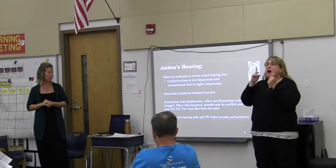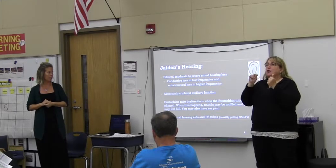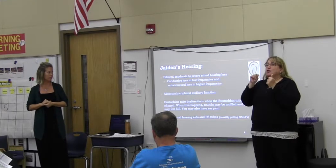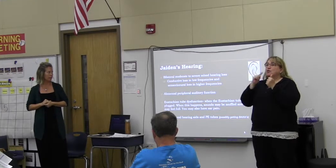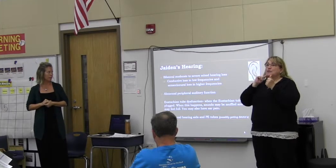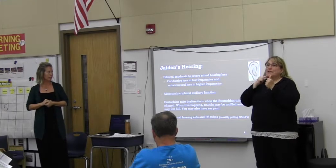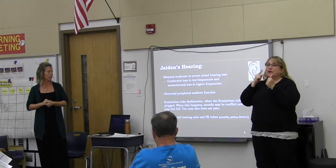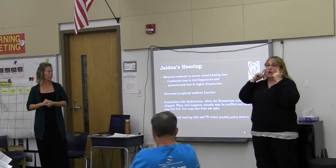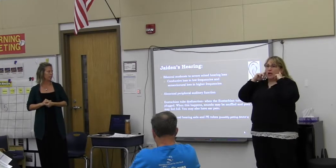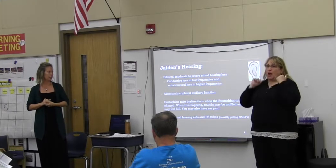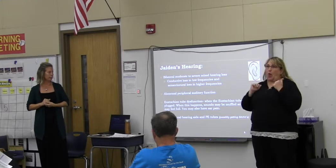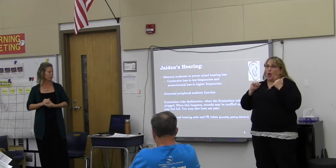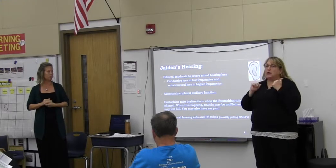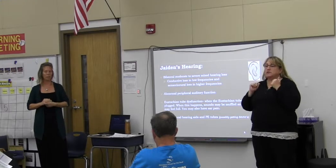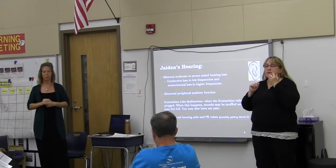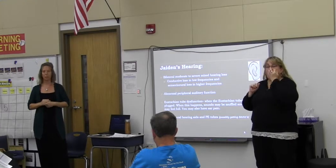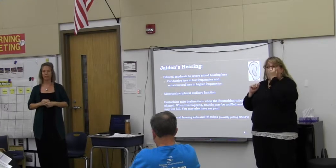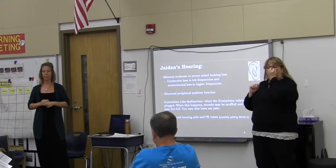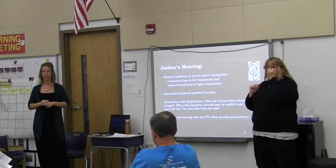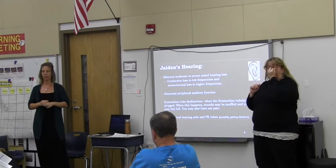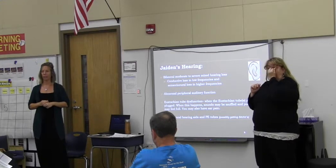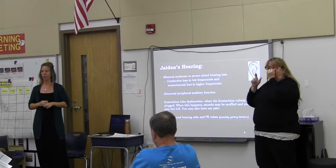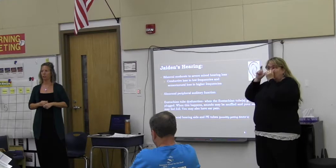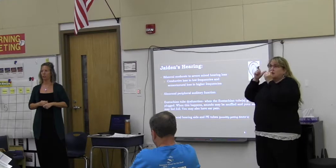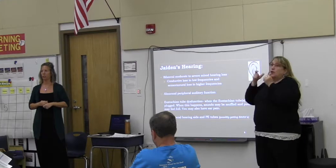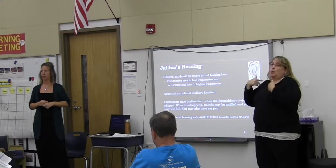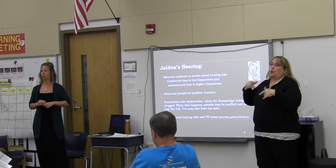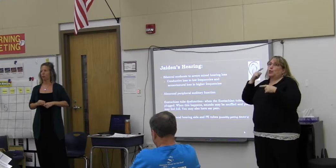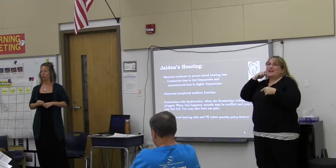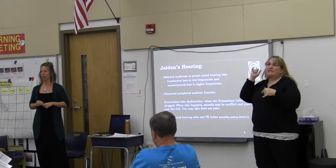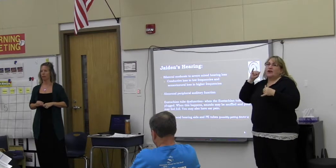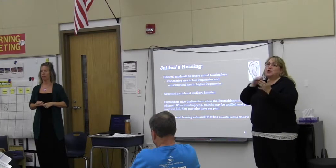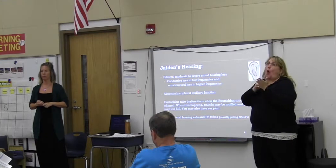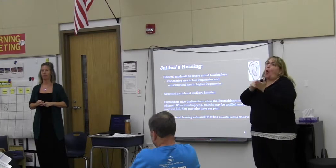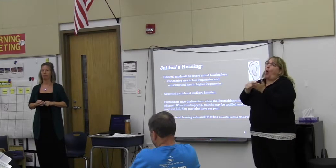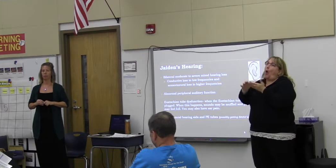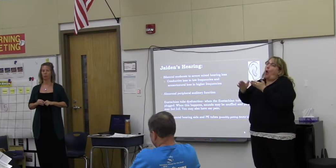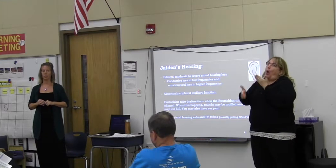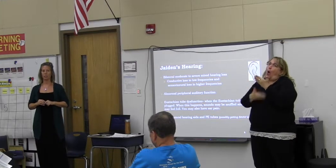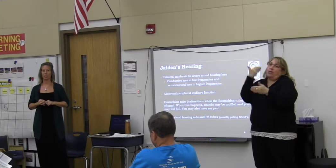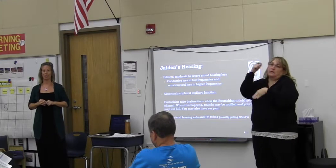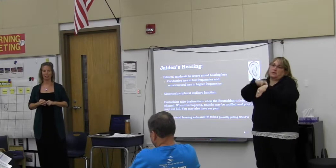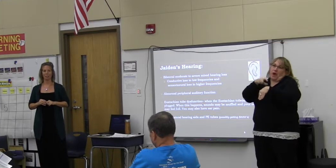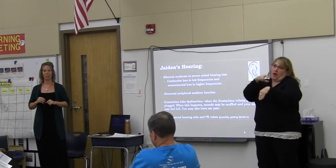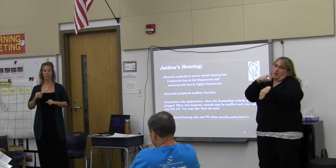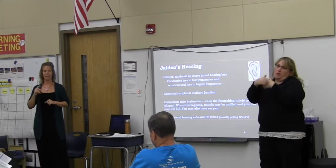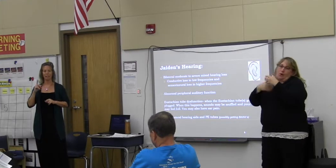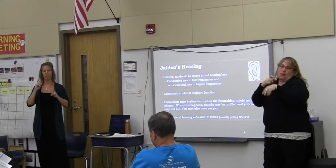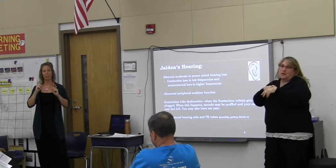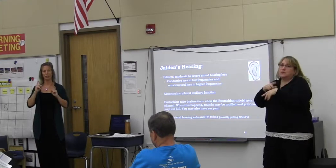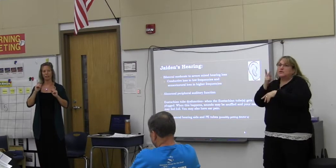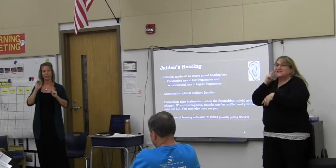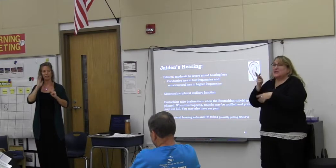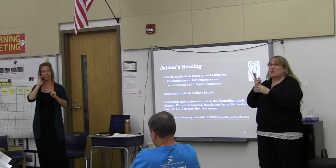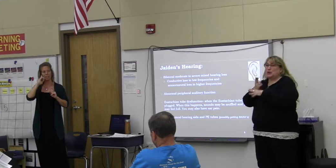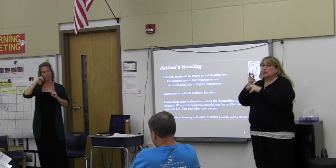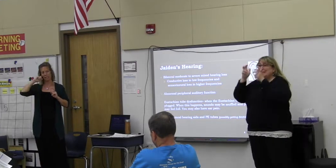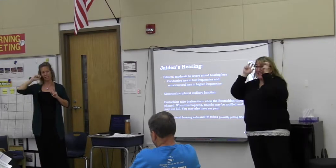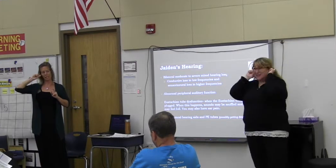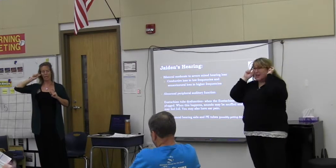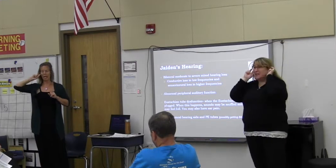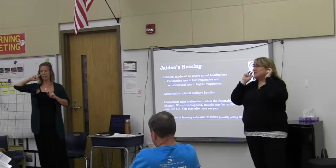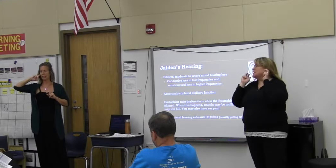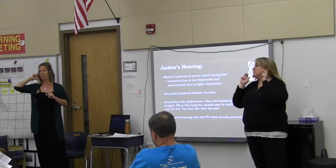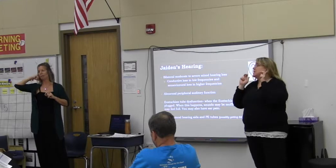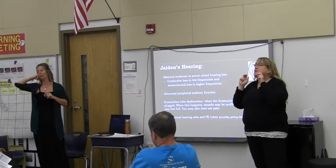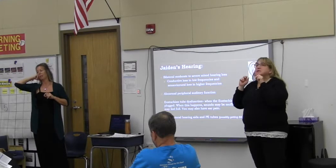loss. Jaden is one who gets ear infections all the time. You'll see a lot of times when he has his hearing aids in, he